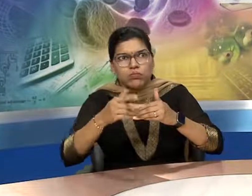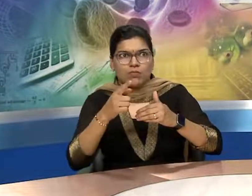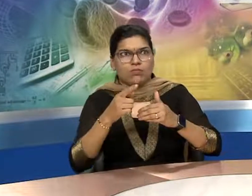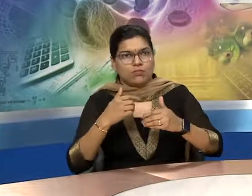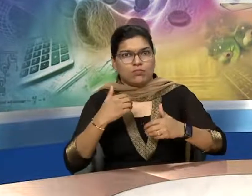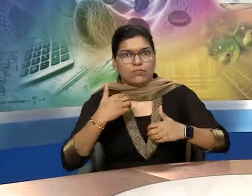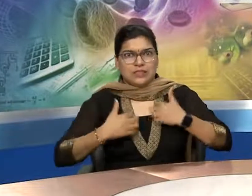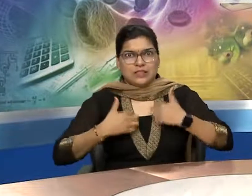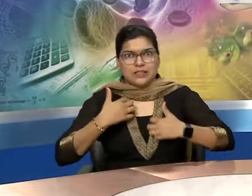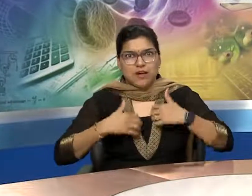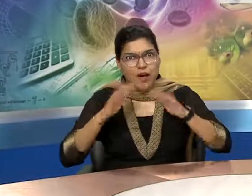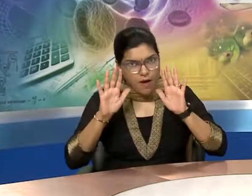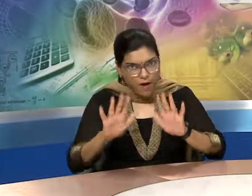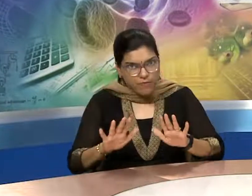So you all can